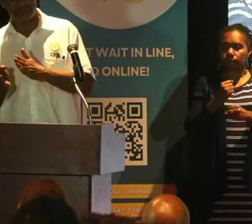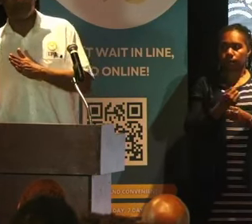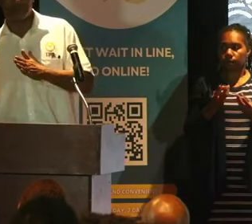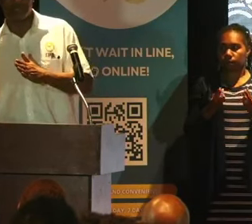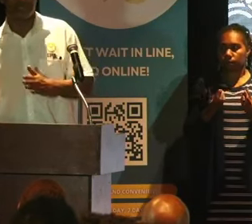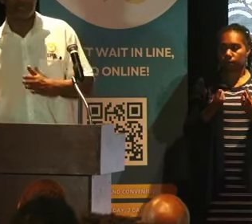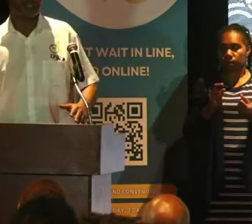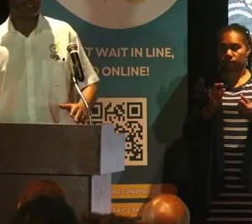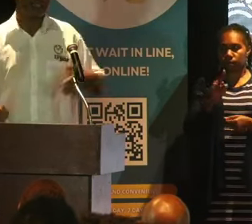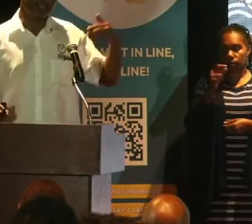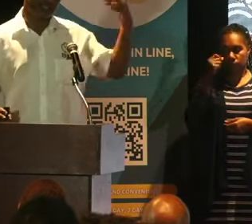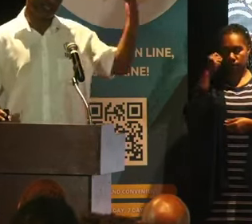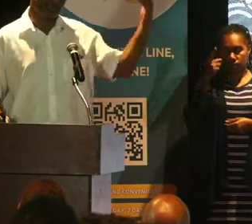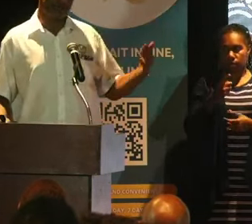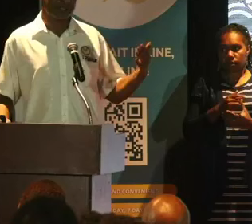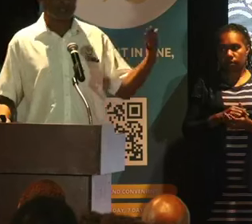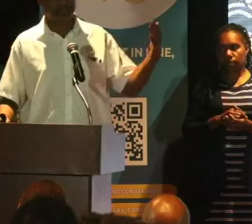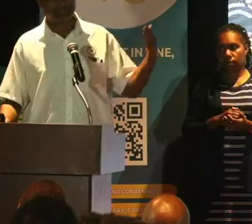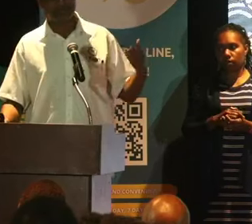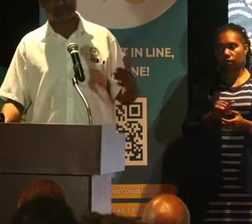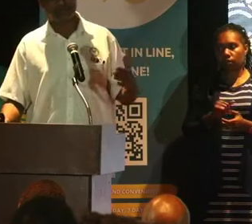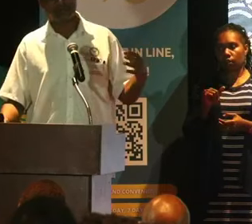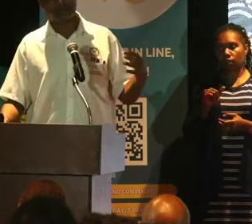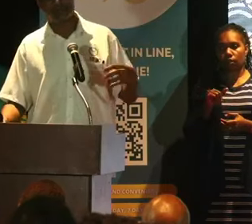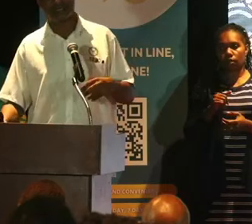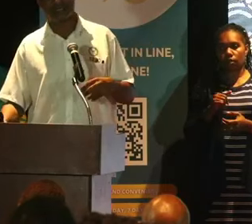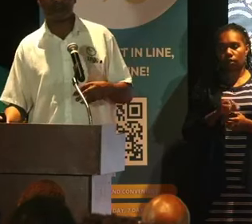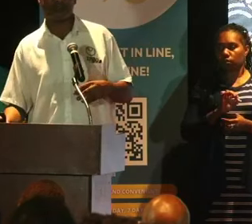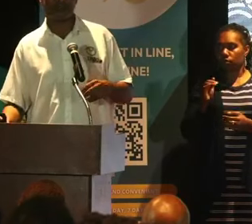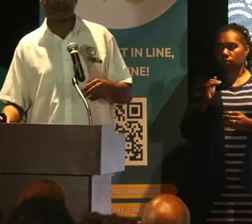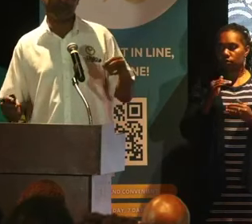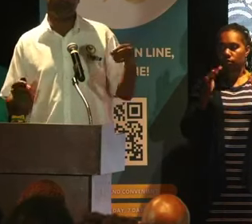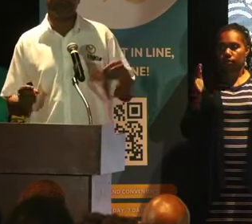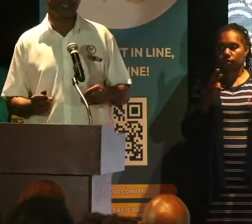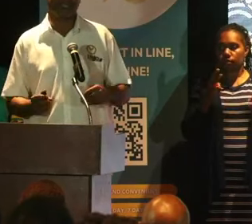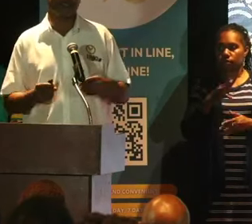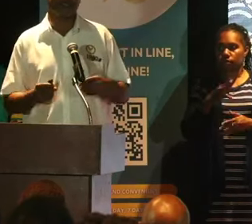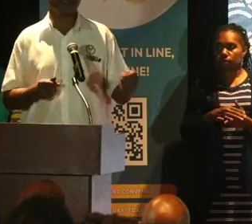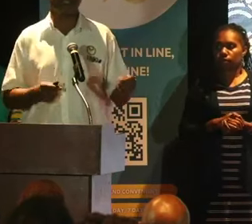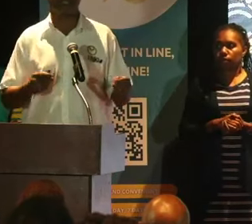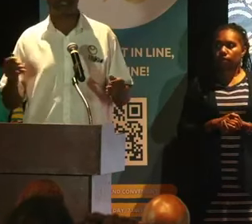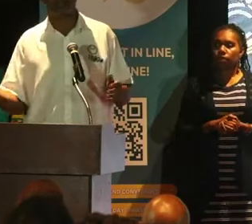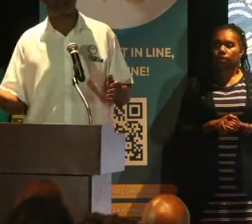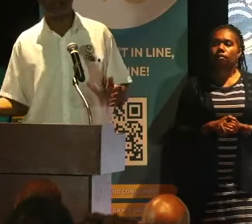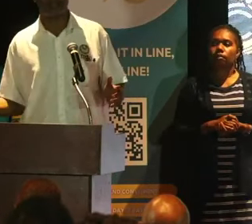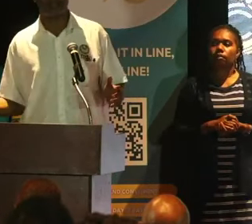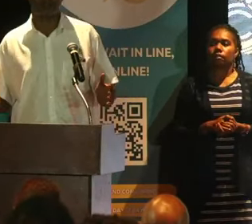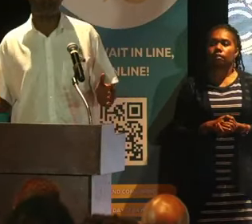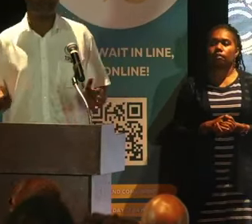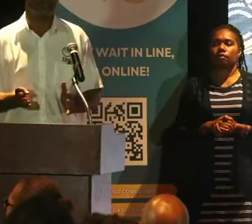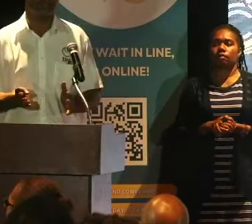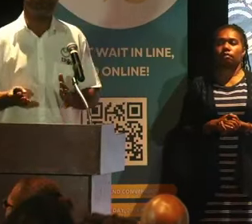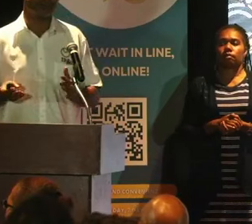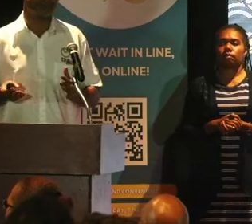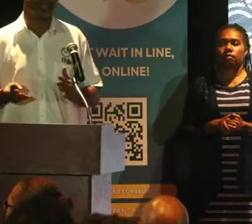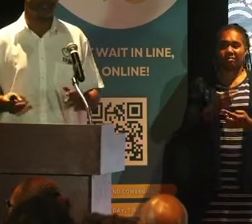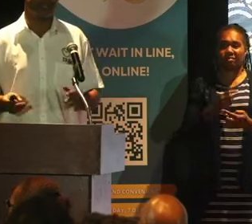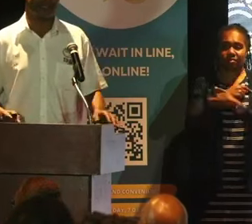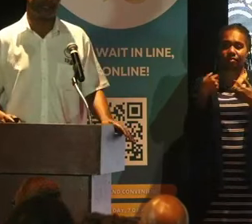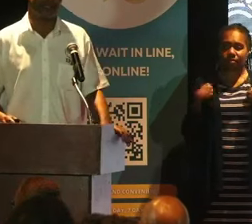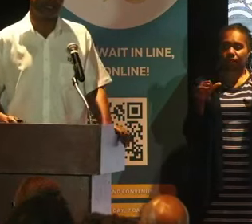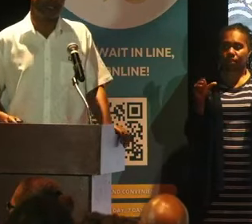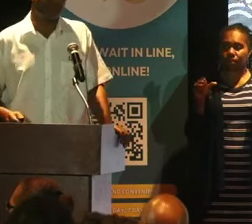so simple that the bigger ones will not be able to provide some information, or we make it so difficult that the smaller ones will not be able to provide